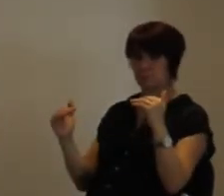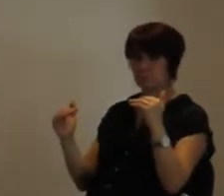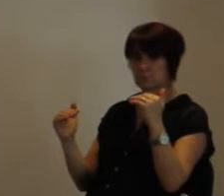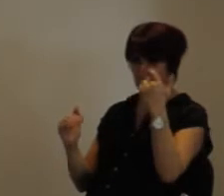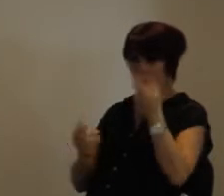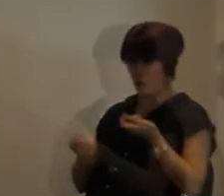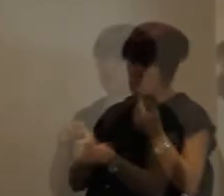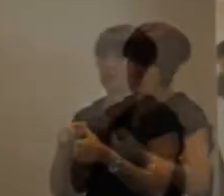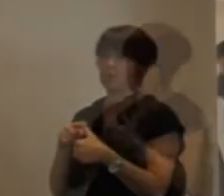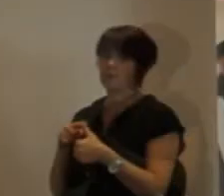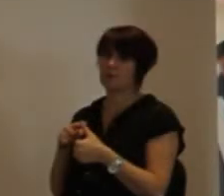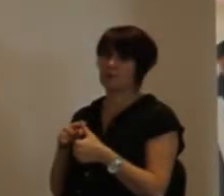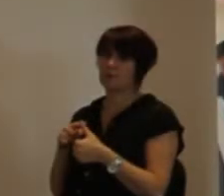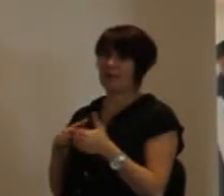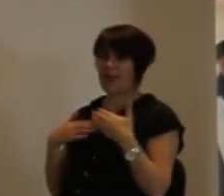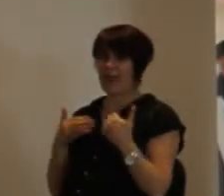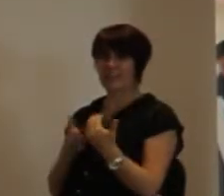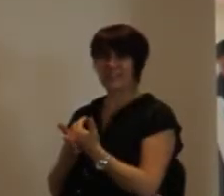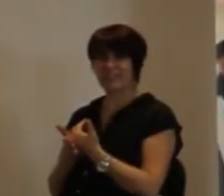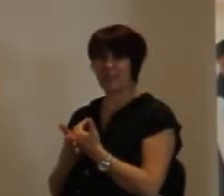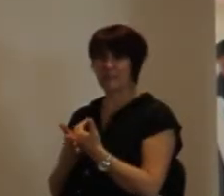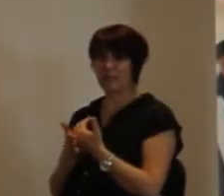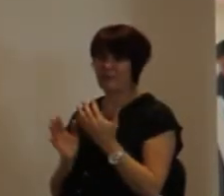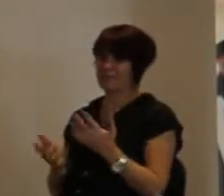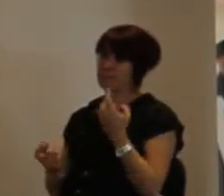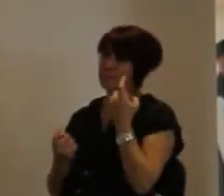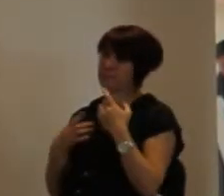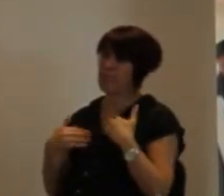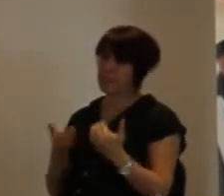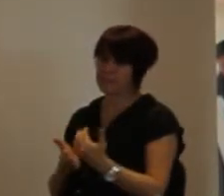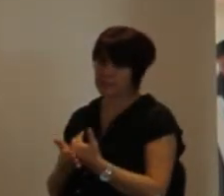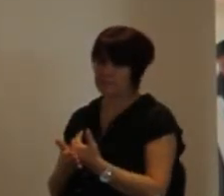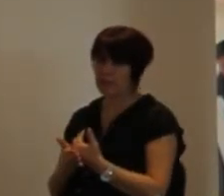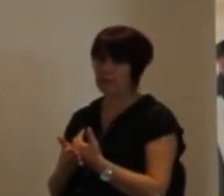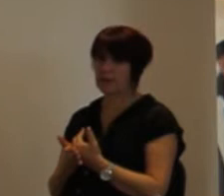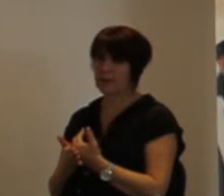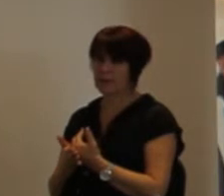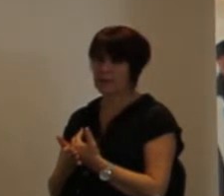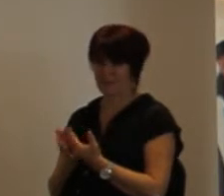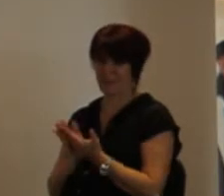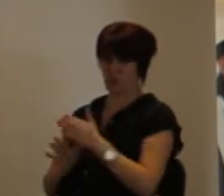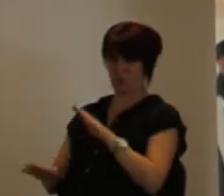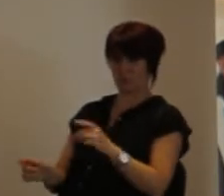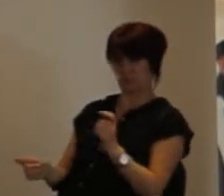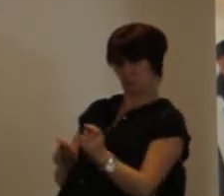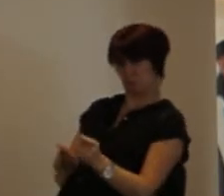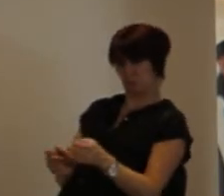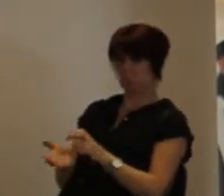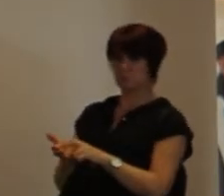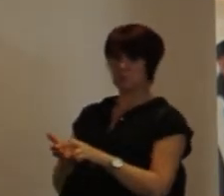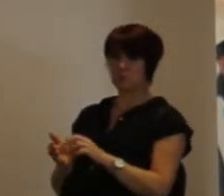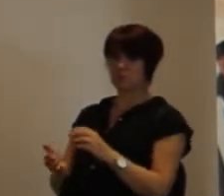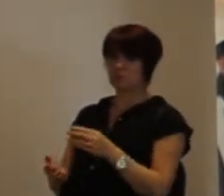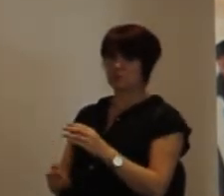for the assessment. Health and safety factors must be considered in the application of adjustments. There are things you may